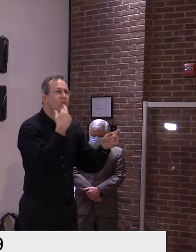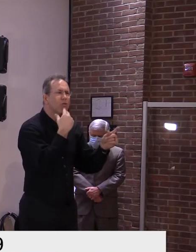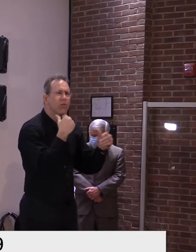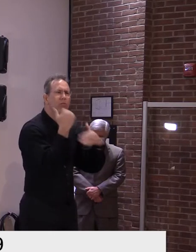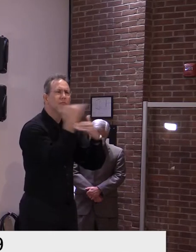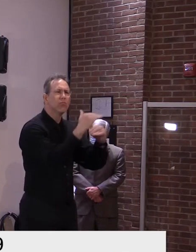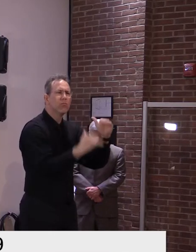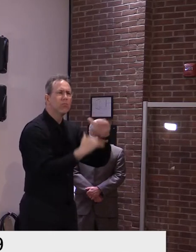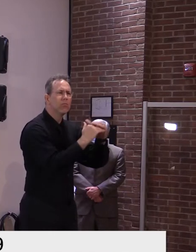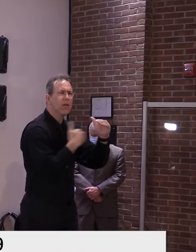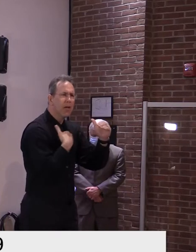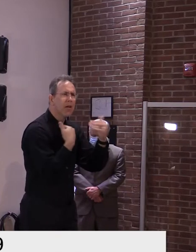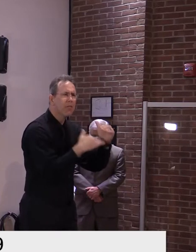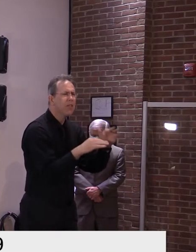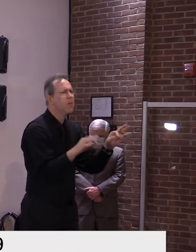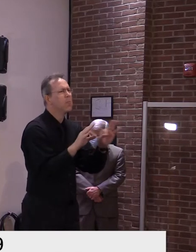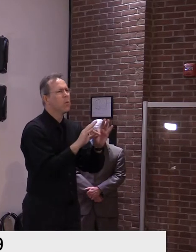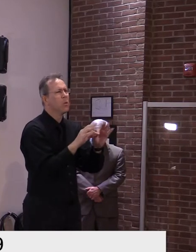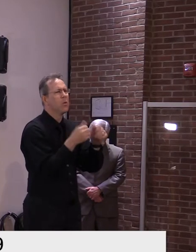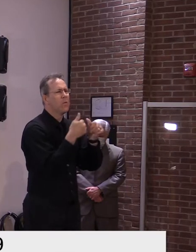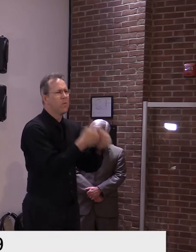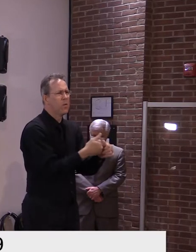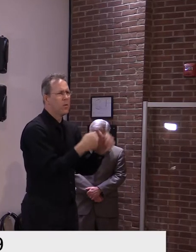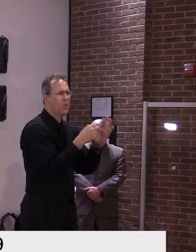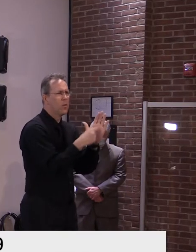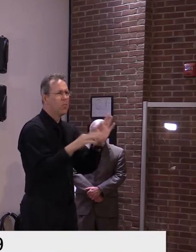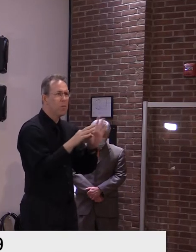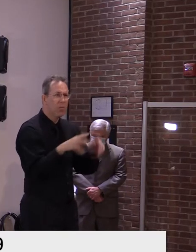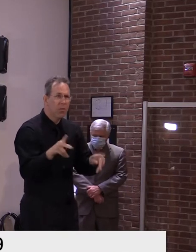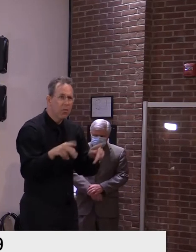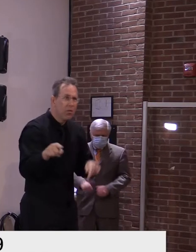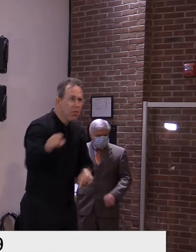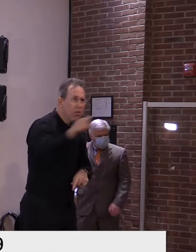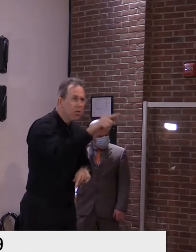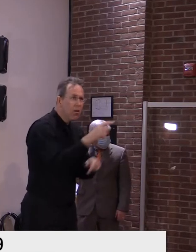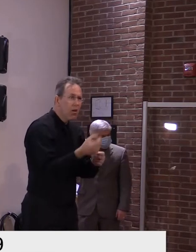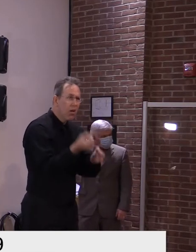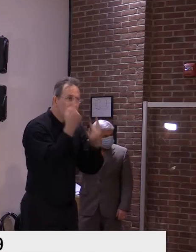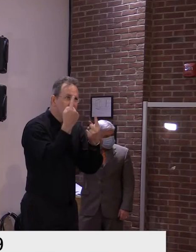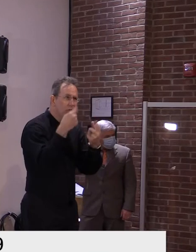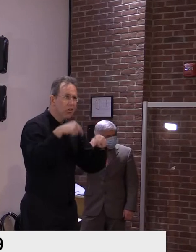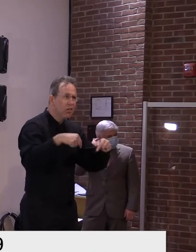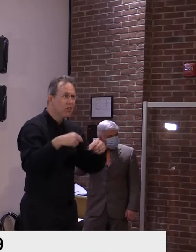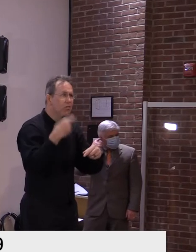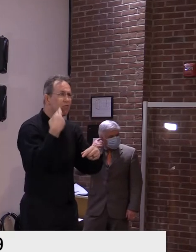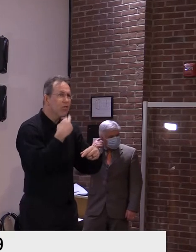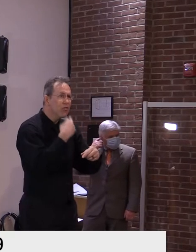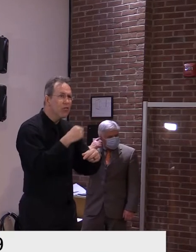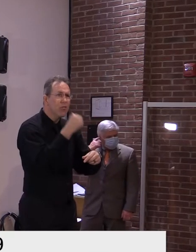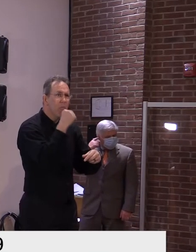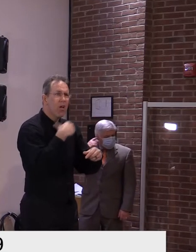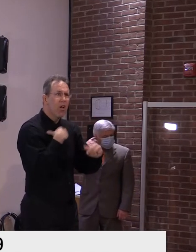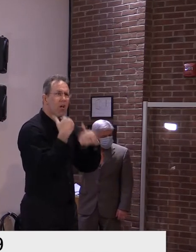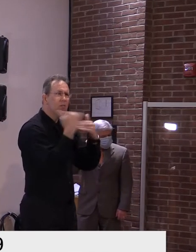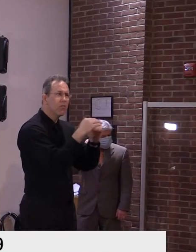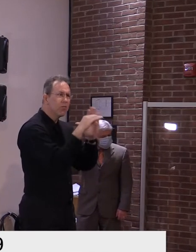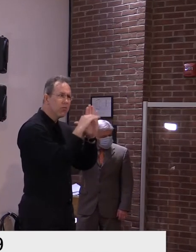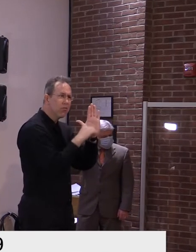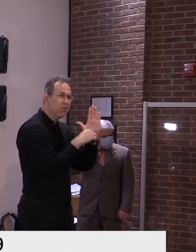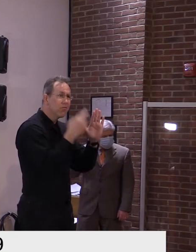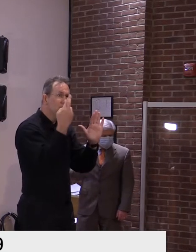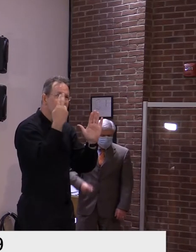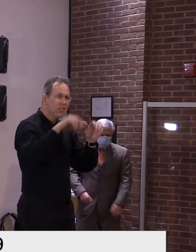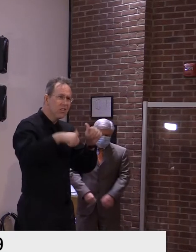important for people to understand when they're operating bars or when they're thinking about bars and social clubs operating. We